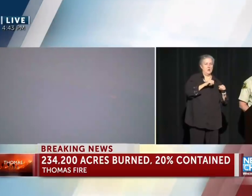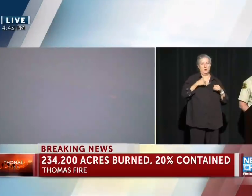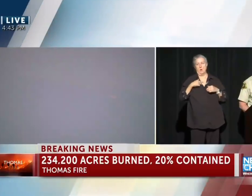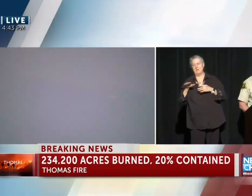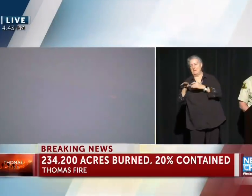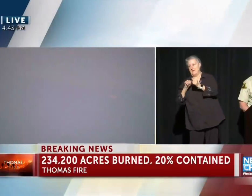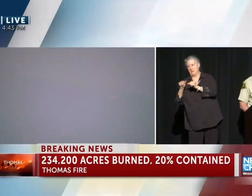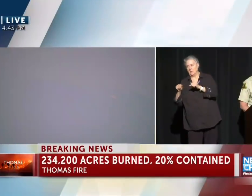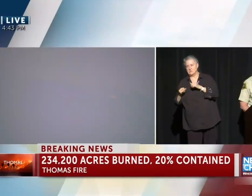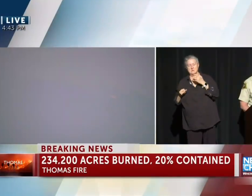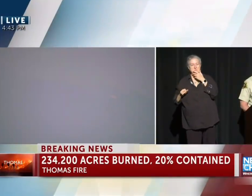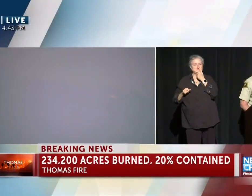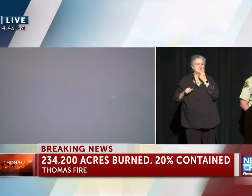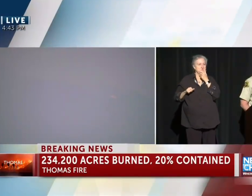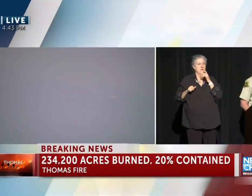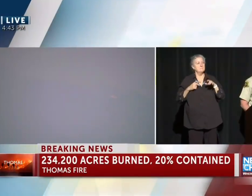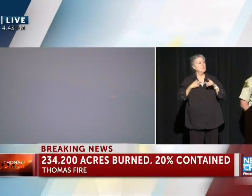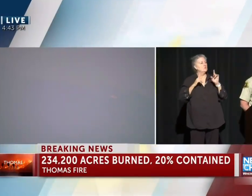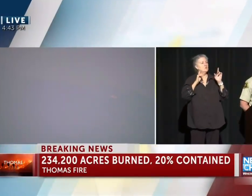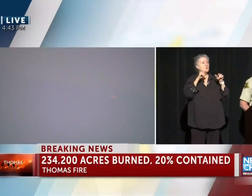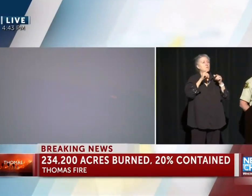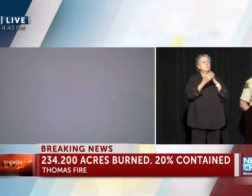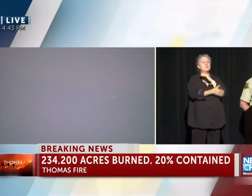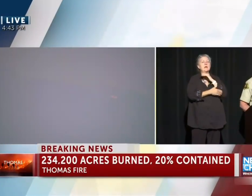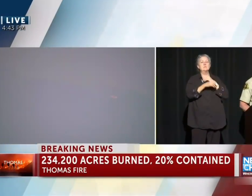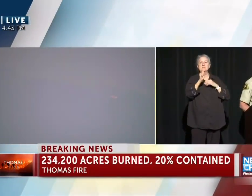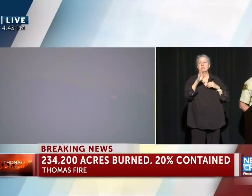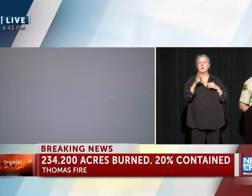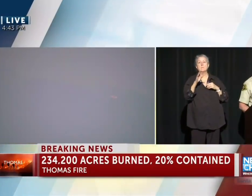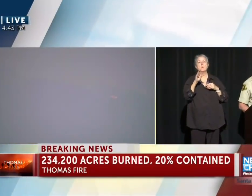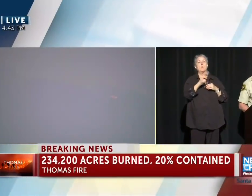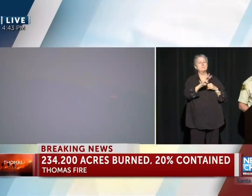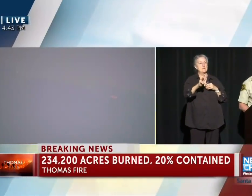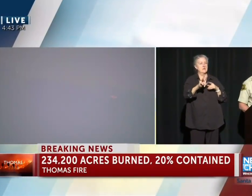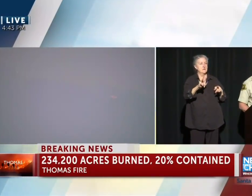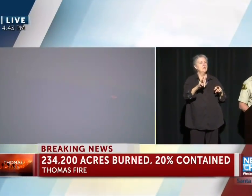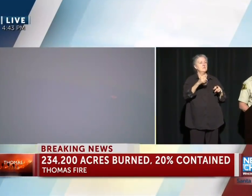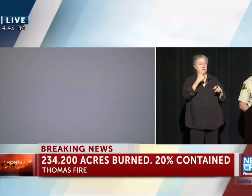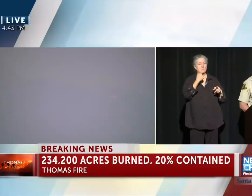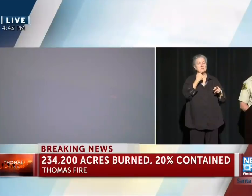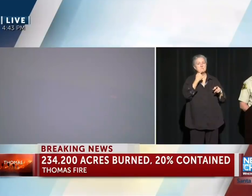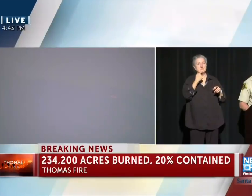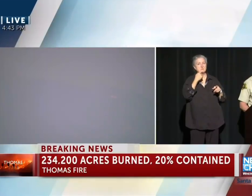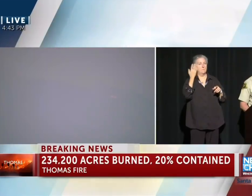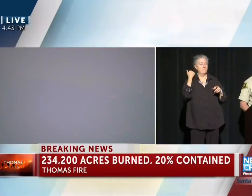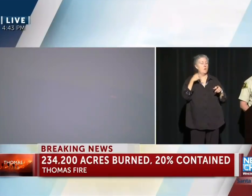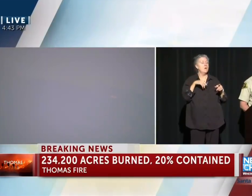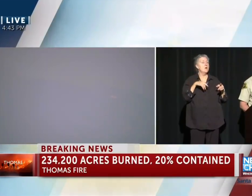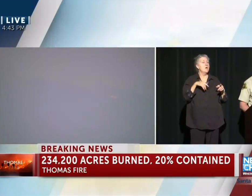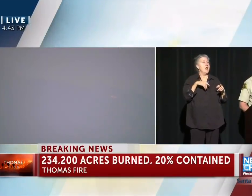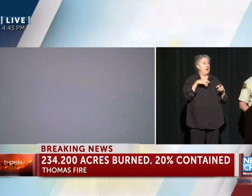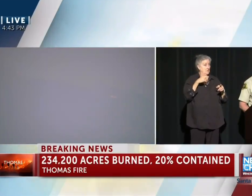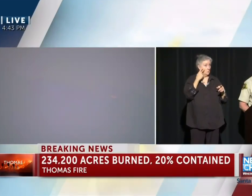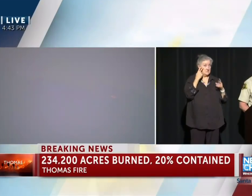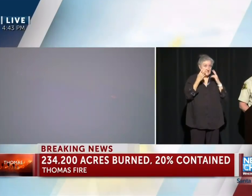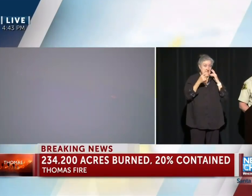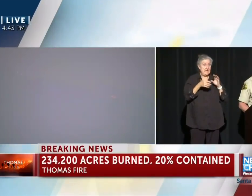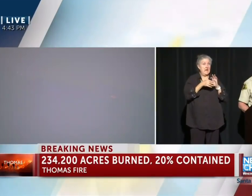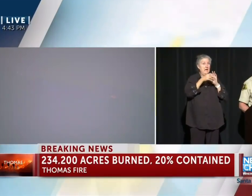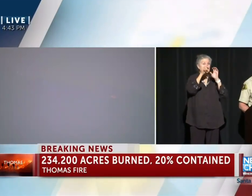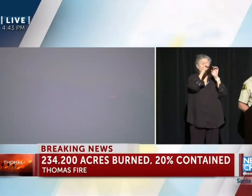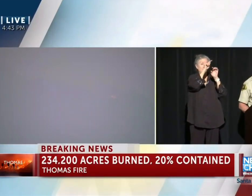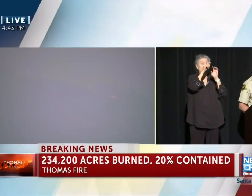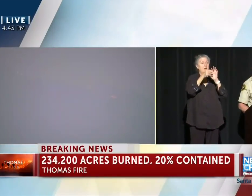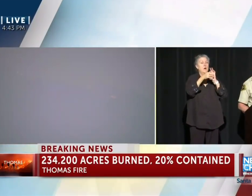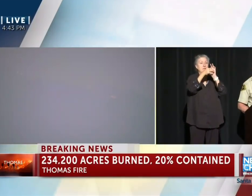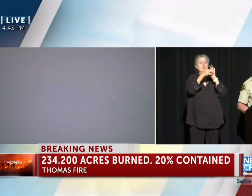or an evacuation area, you can go to the County of Santa Barbara website that was referred to earlier, and you will see a link that will